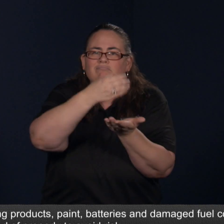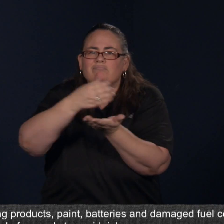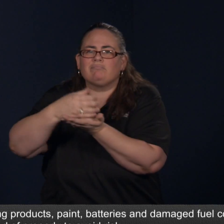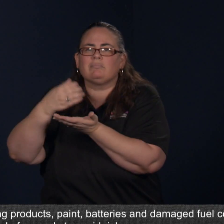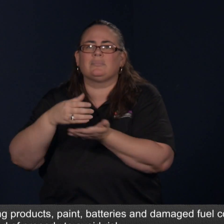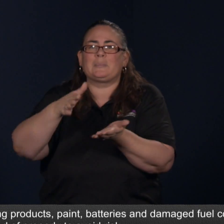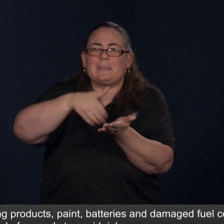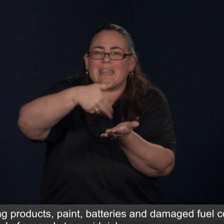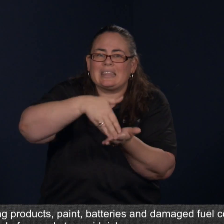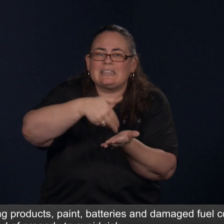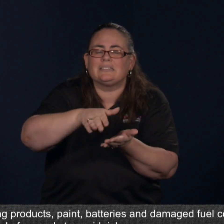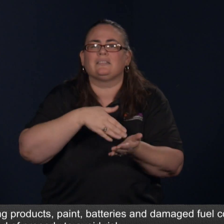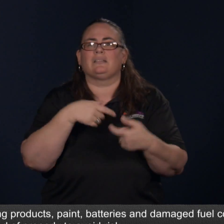risk.